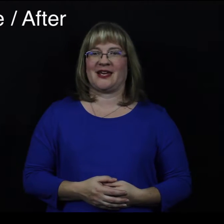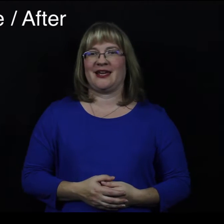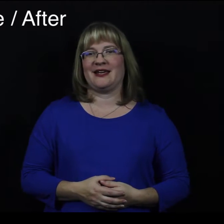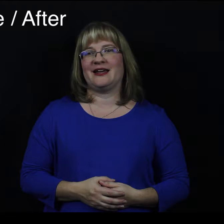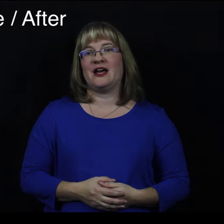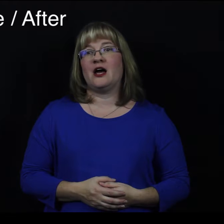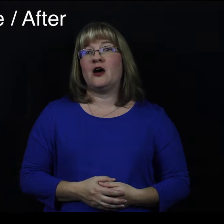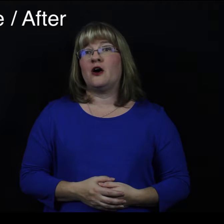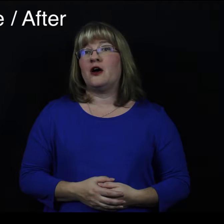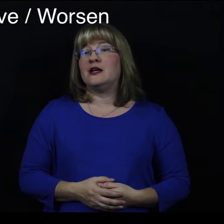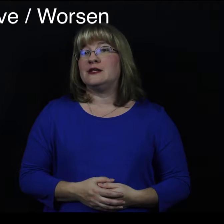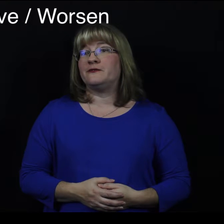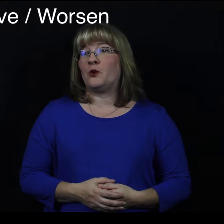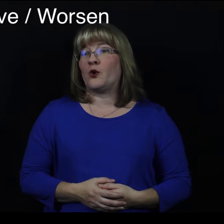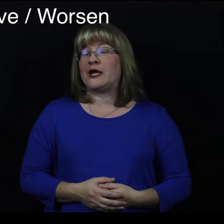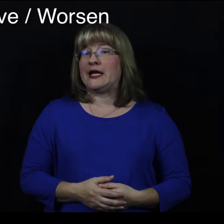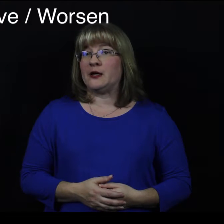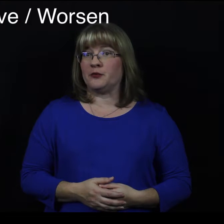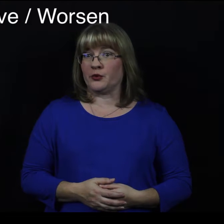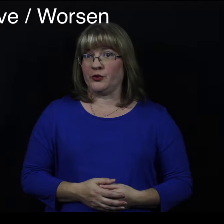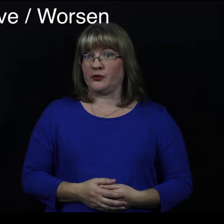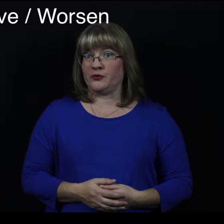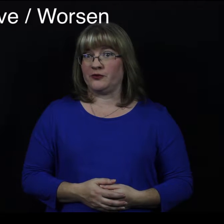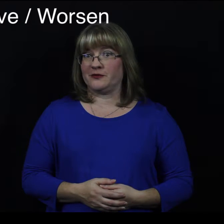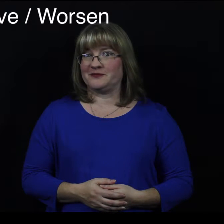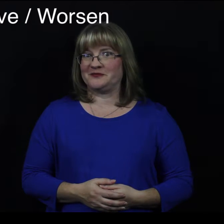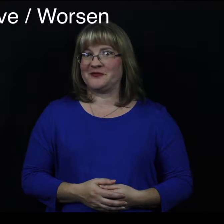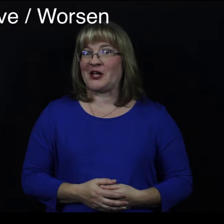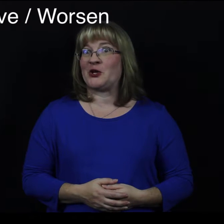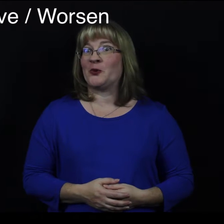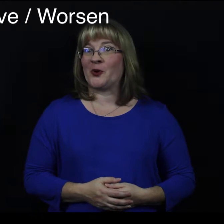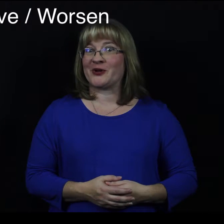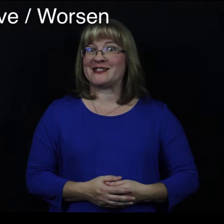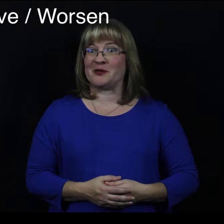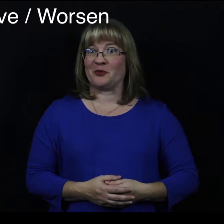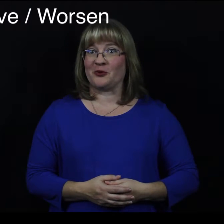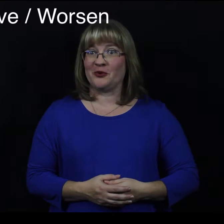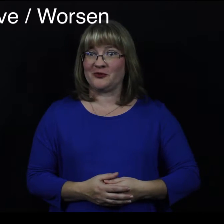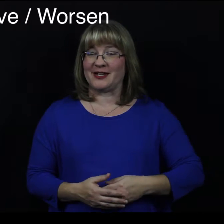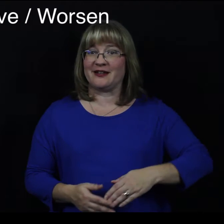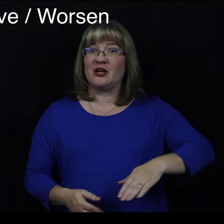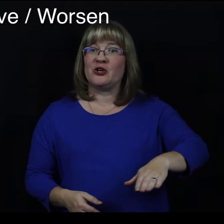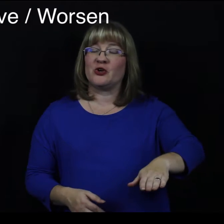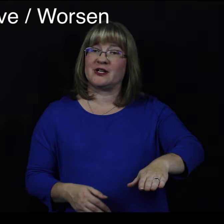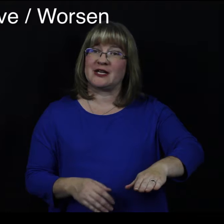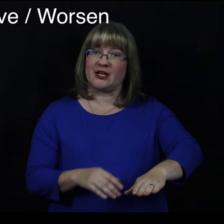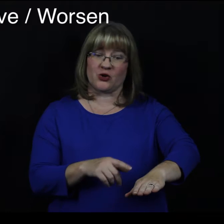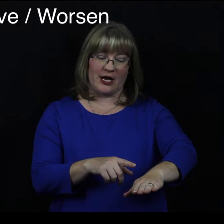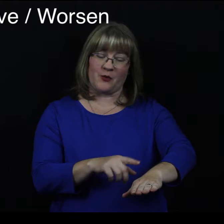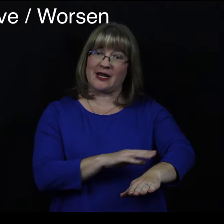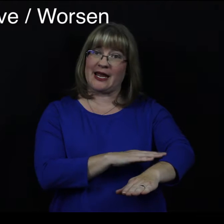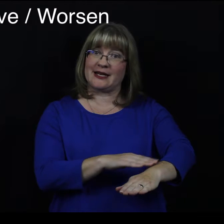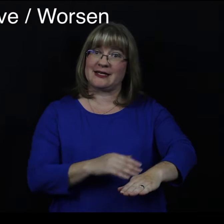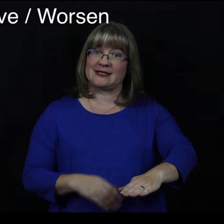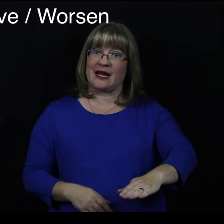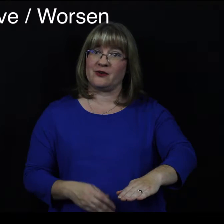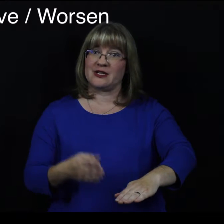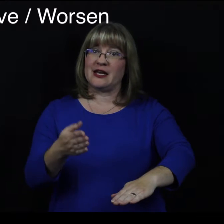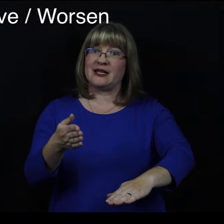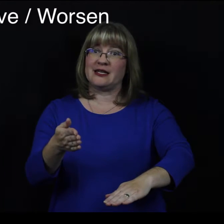Okay. For improve, like your work is improving, you're going to take your hand, one hand is out, the